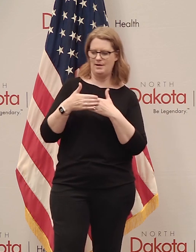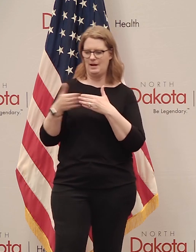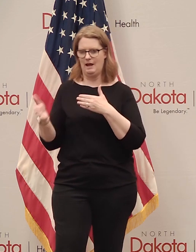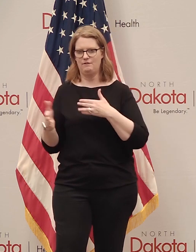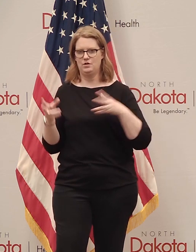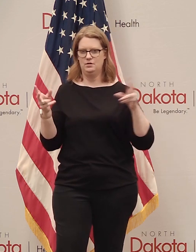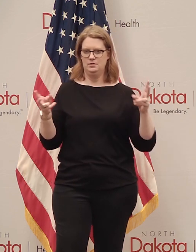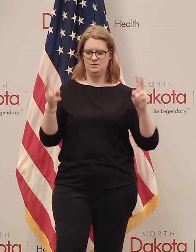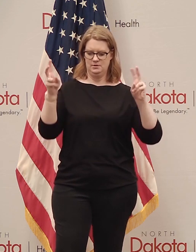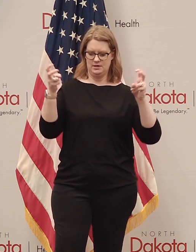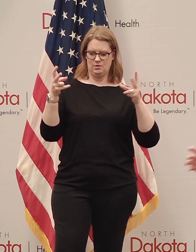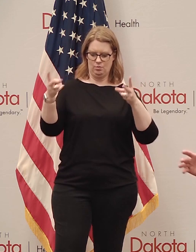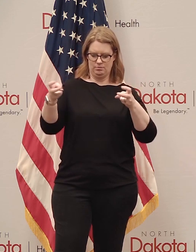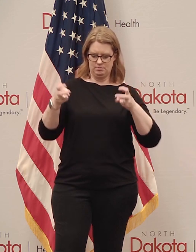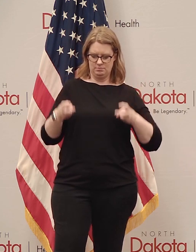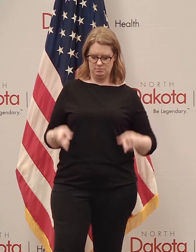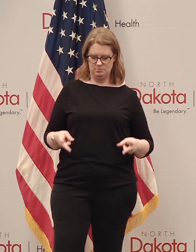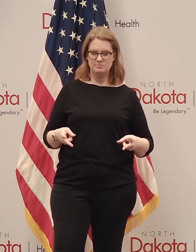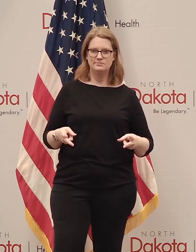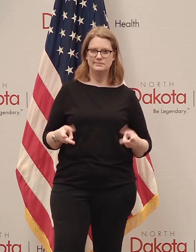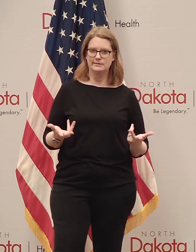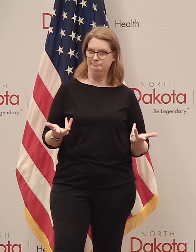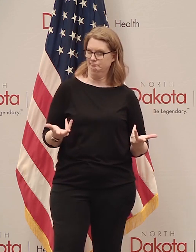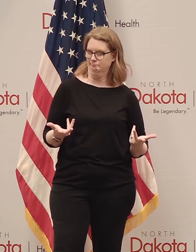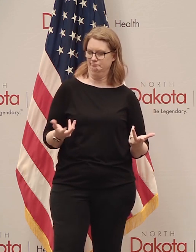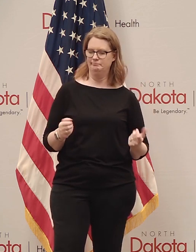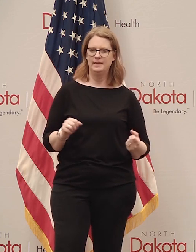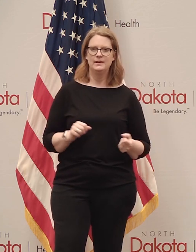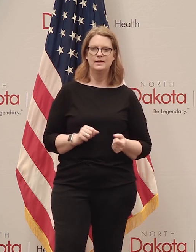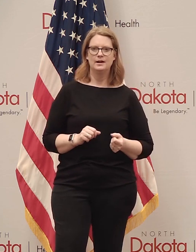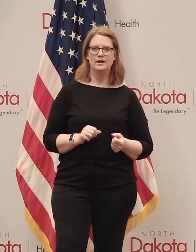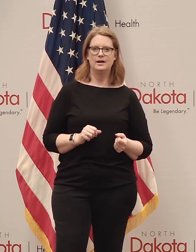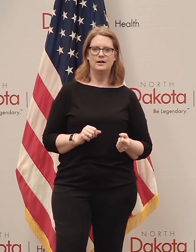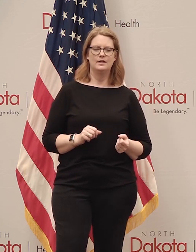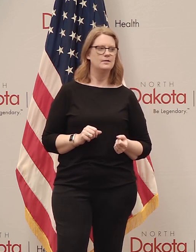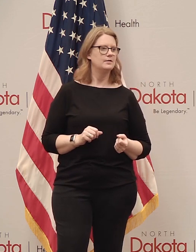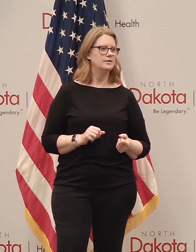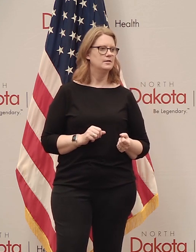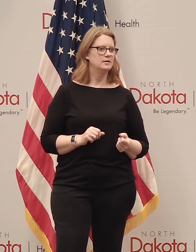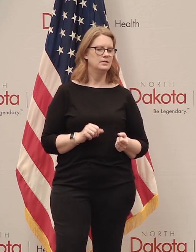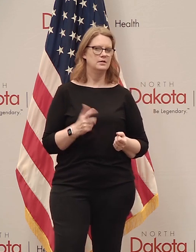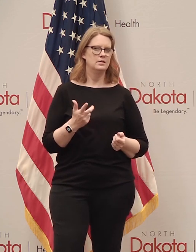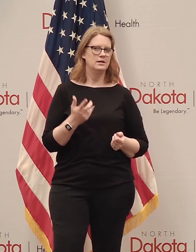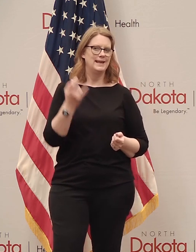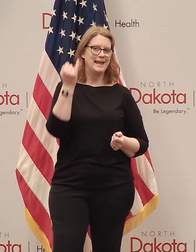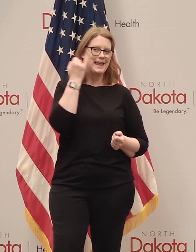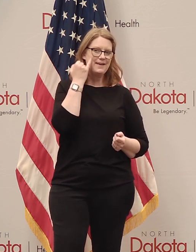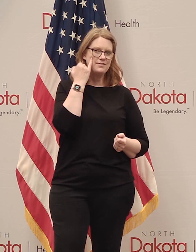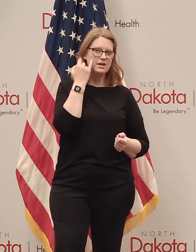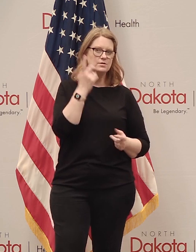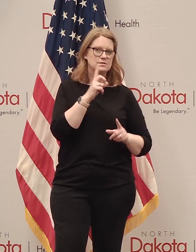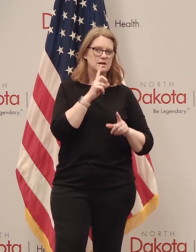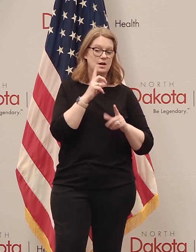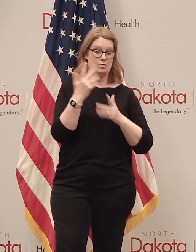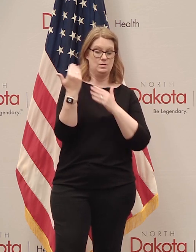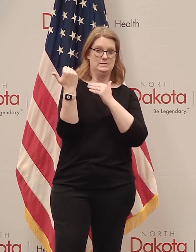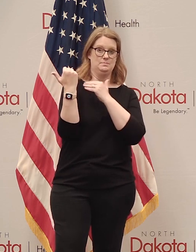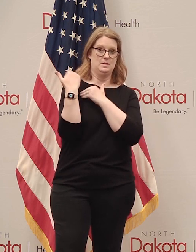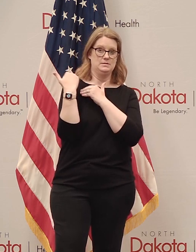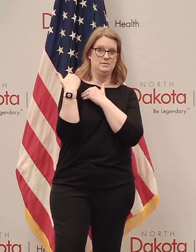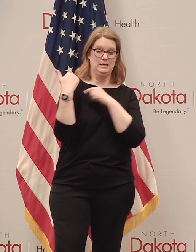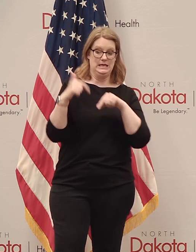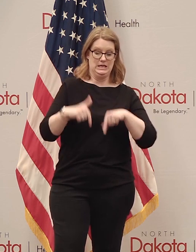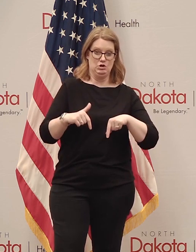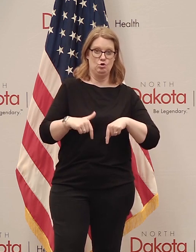was parsed out. So I can't take the full context of his answer. But I would say if there's a key responsibility